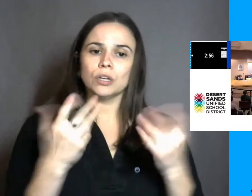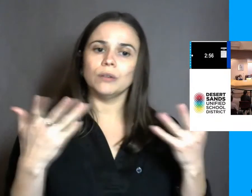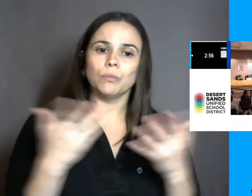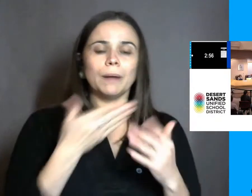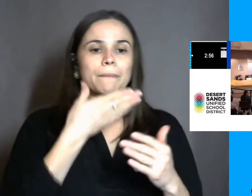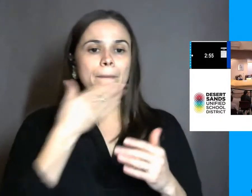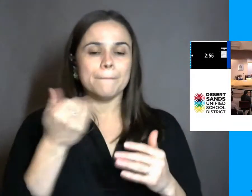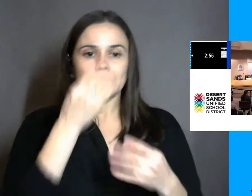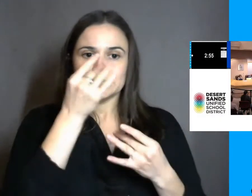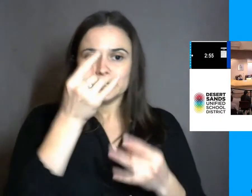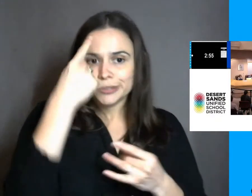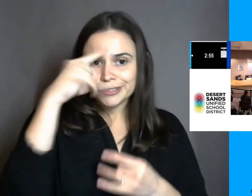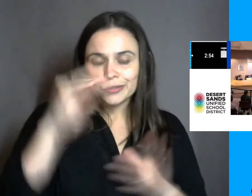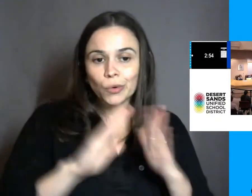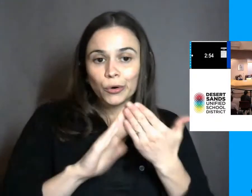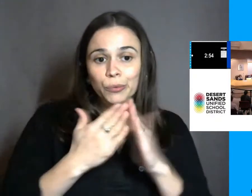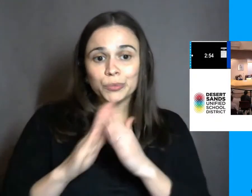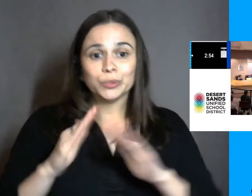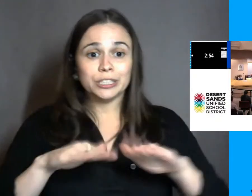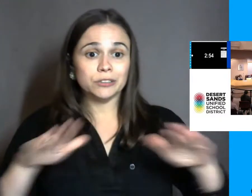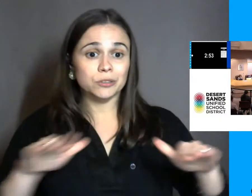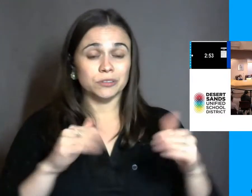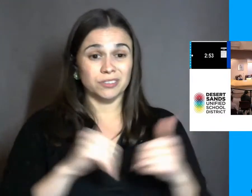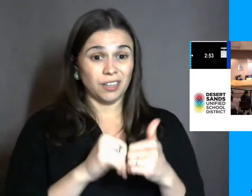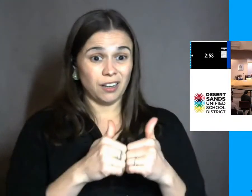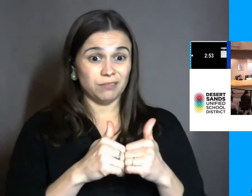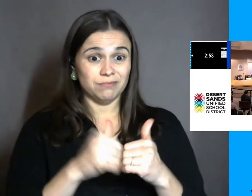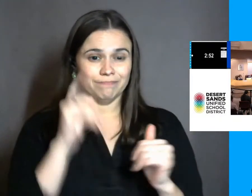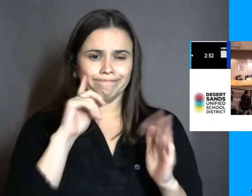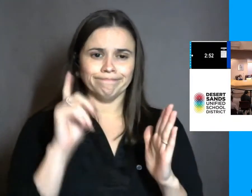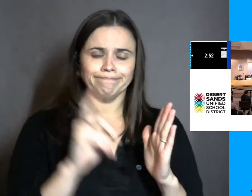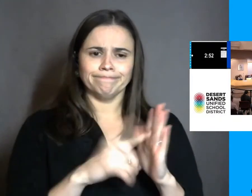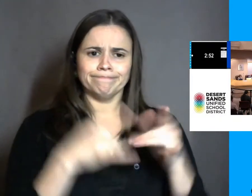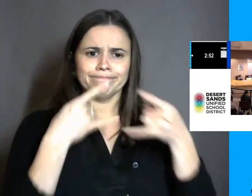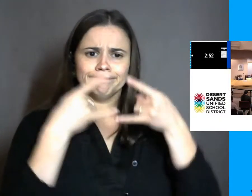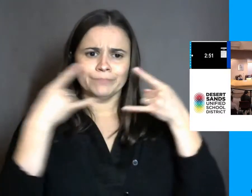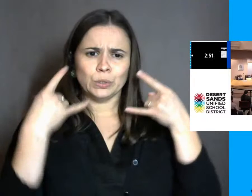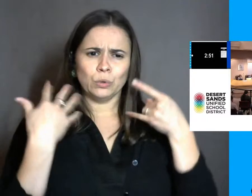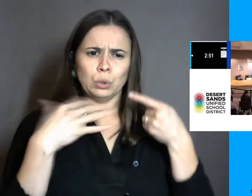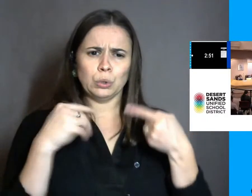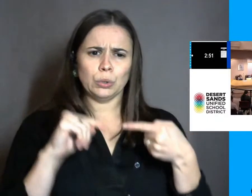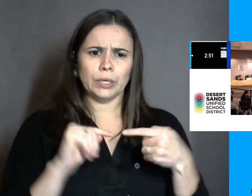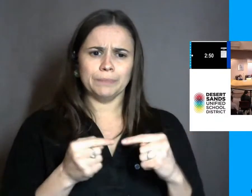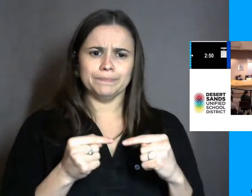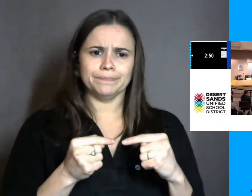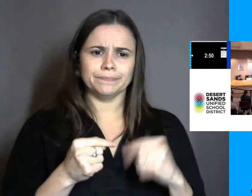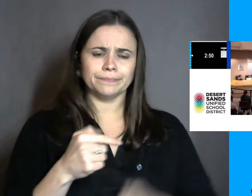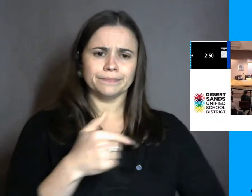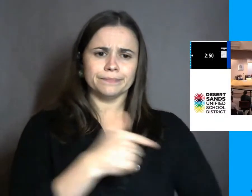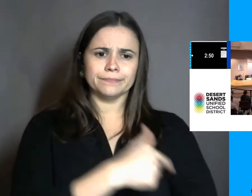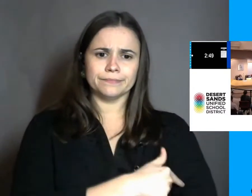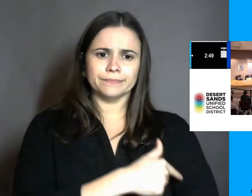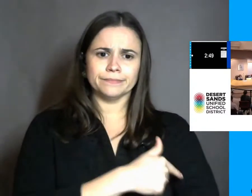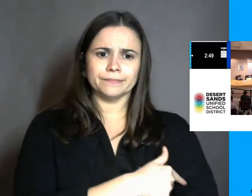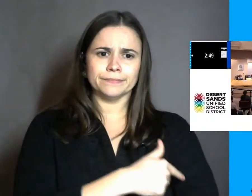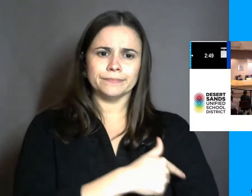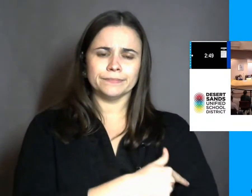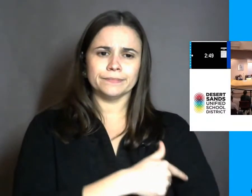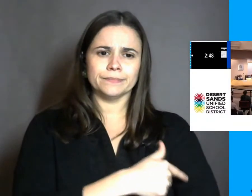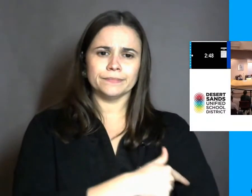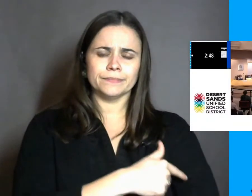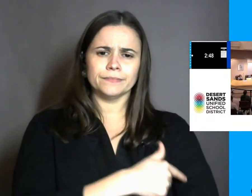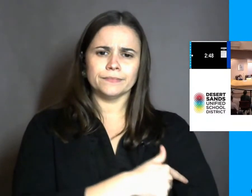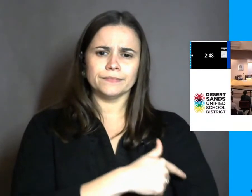community's children at heart by acknowledging the harm done by masks, COVID shots, and a racist or sexually